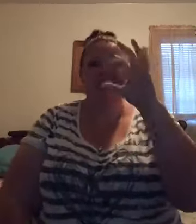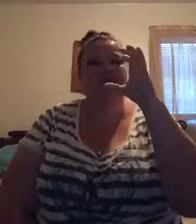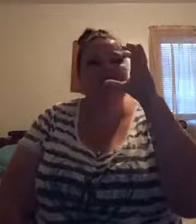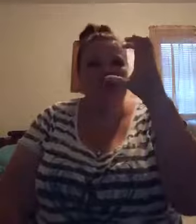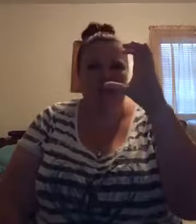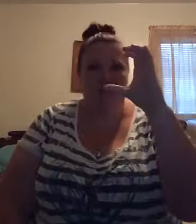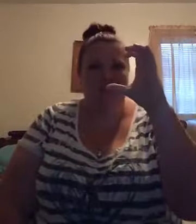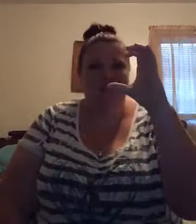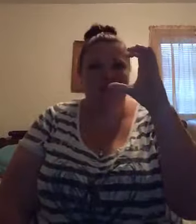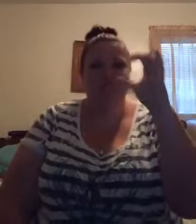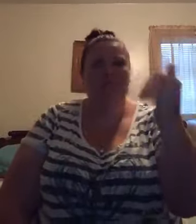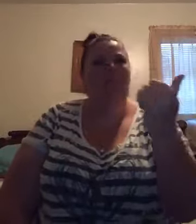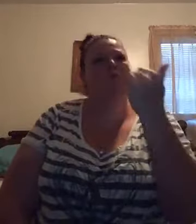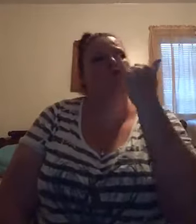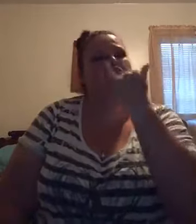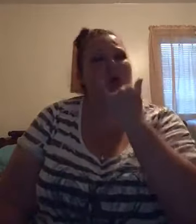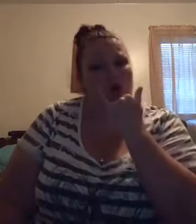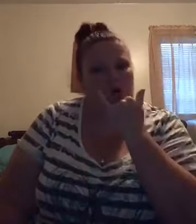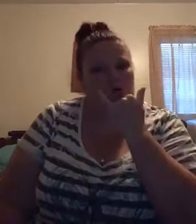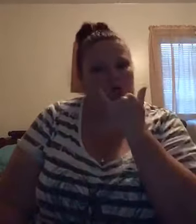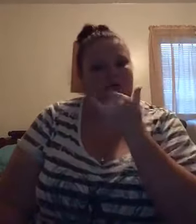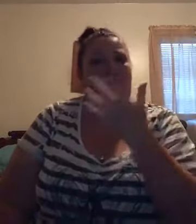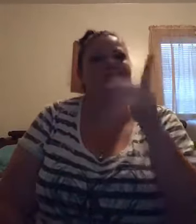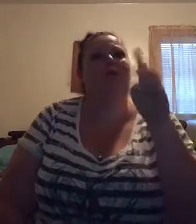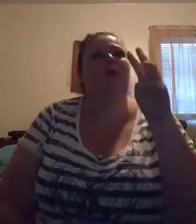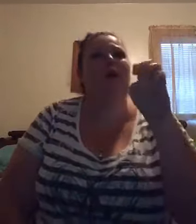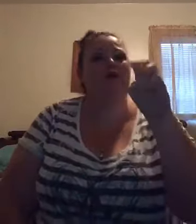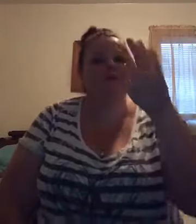KFC was wrong. Their employee